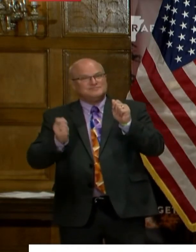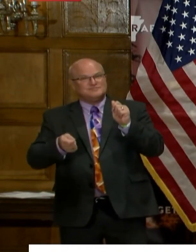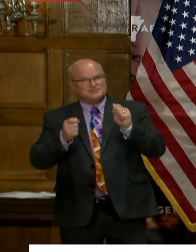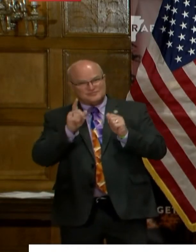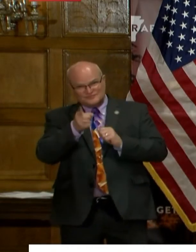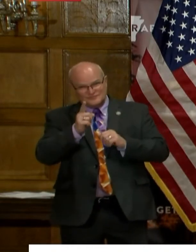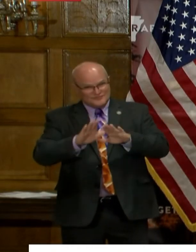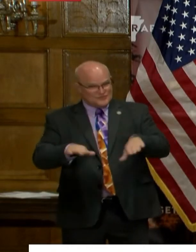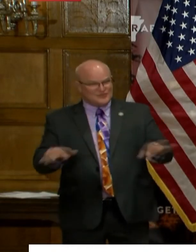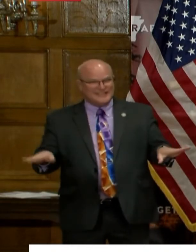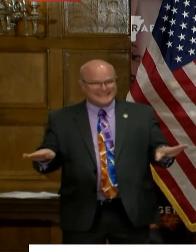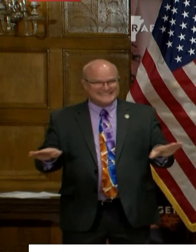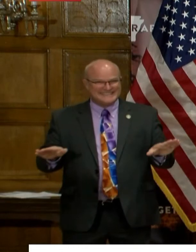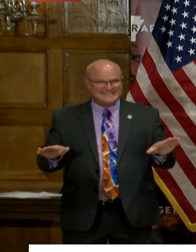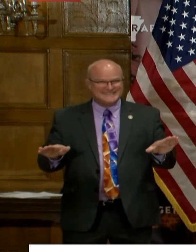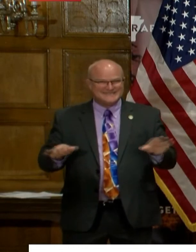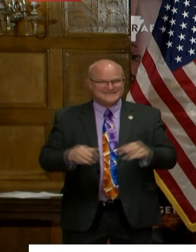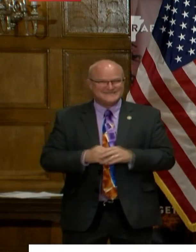do